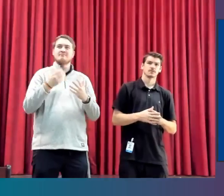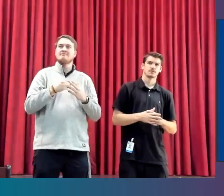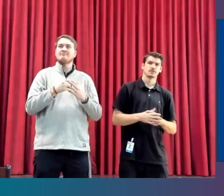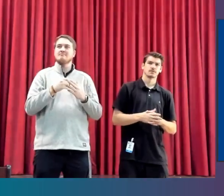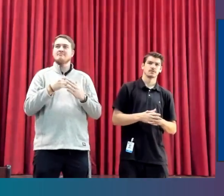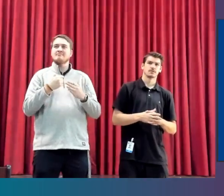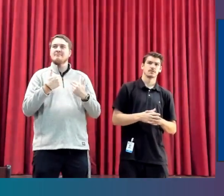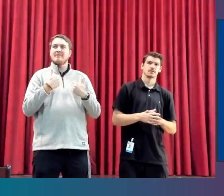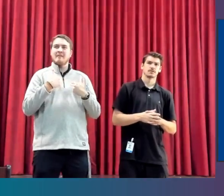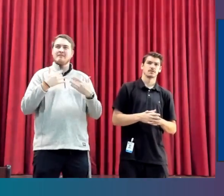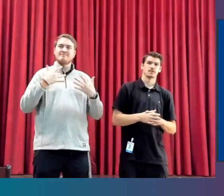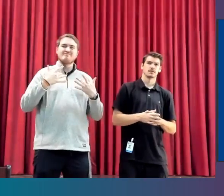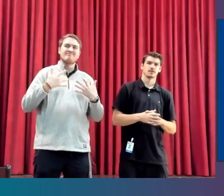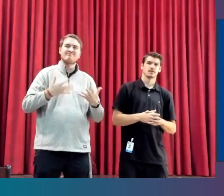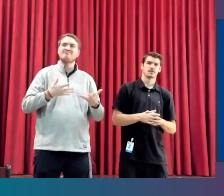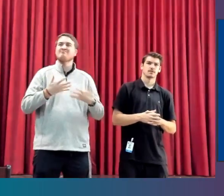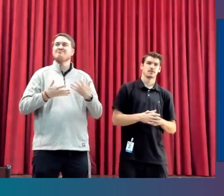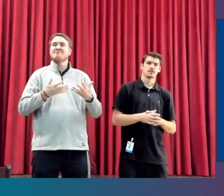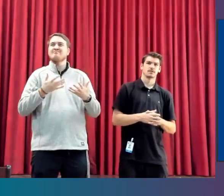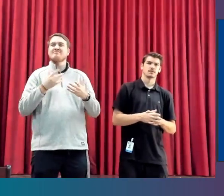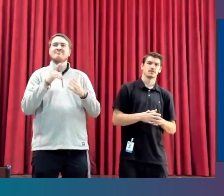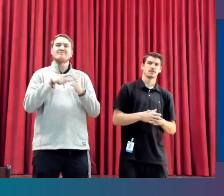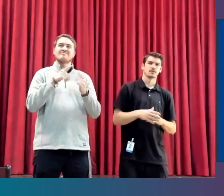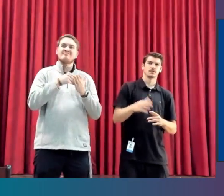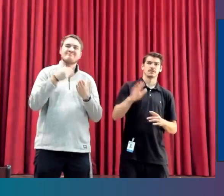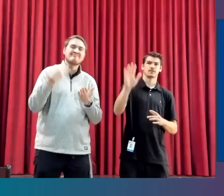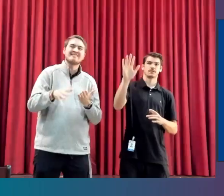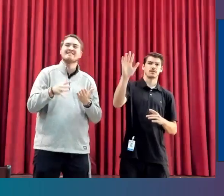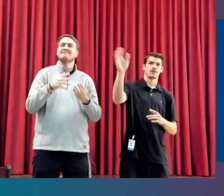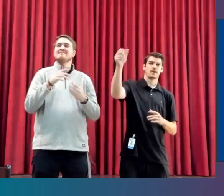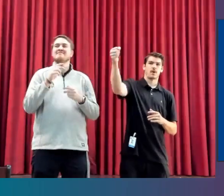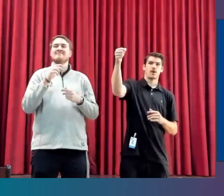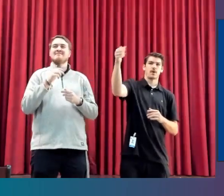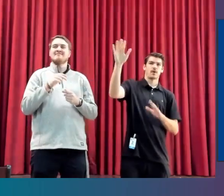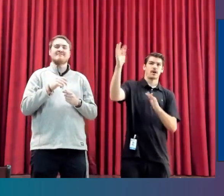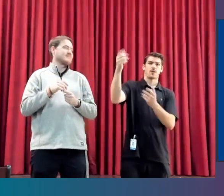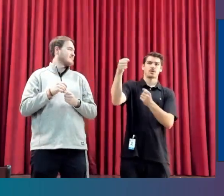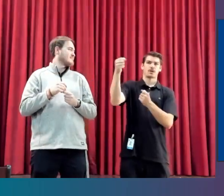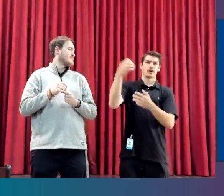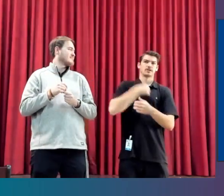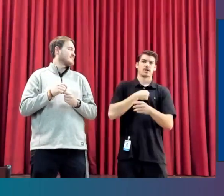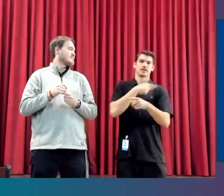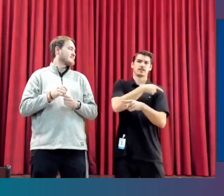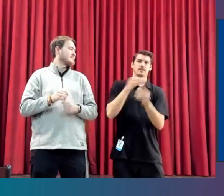one moment, the interpreter's gonna really quick.